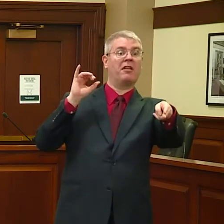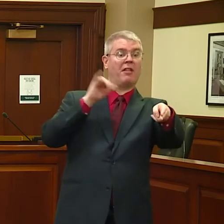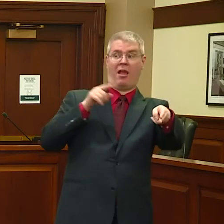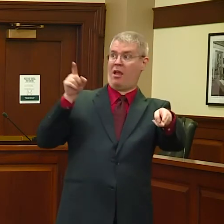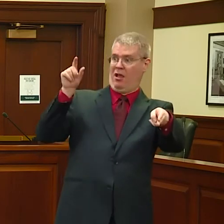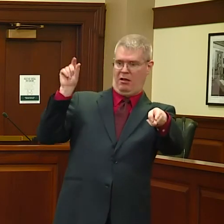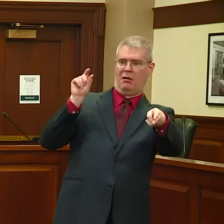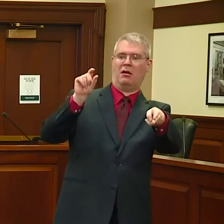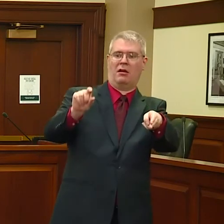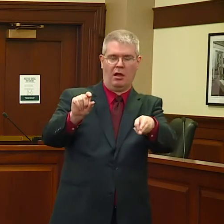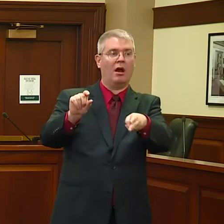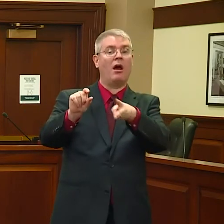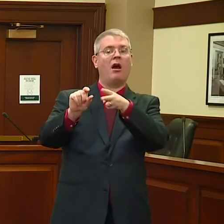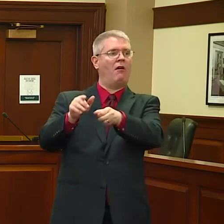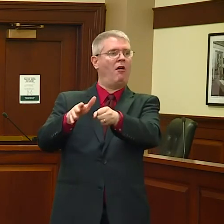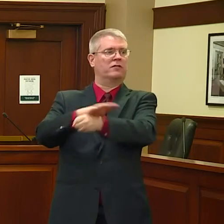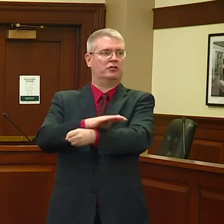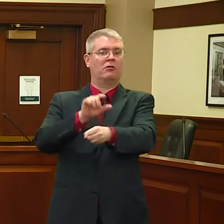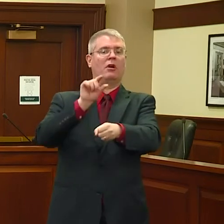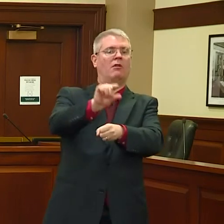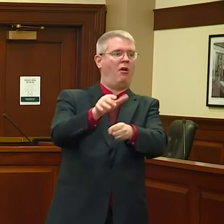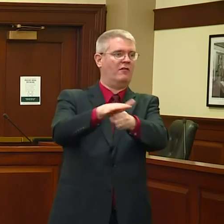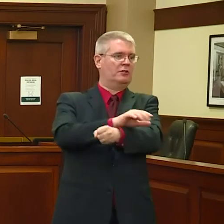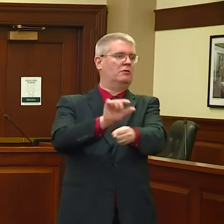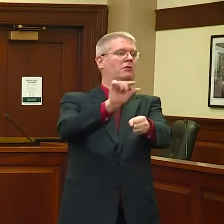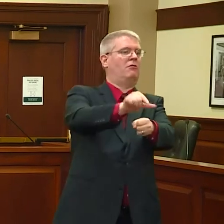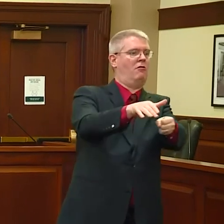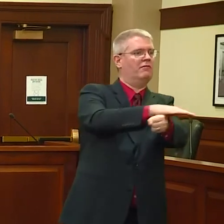something additional for higher education.